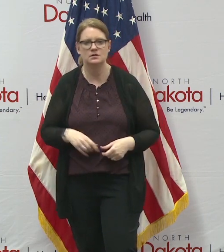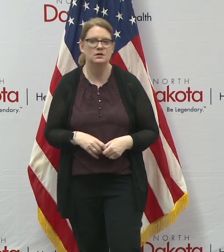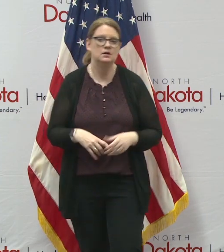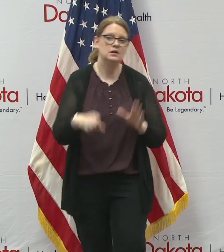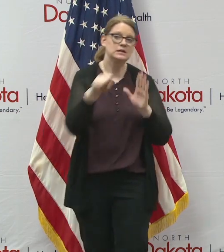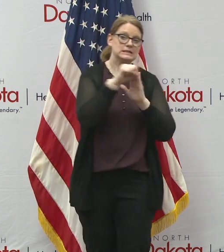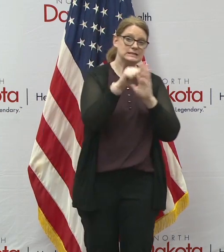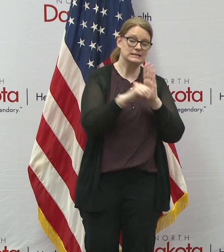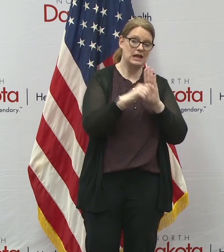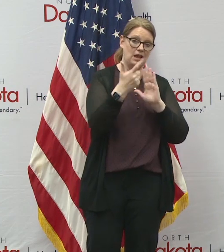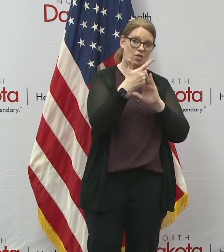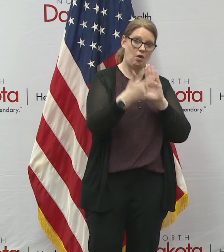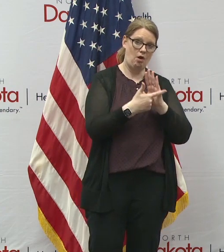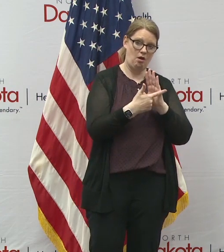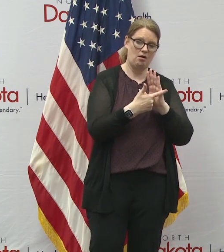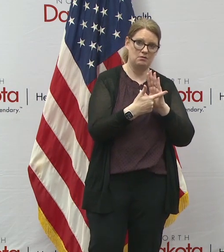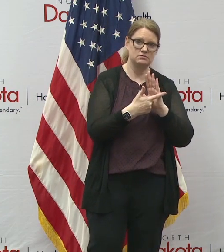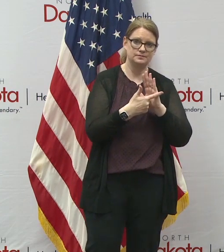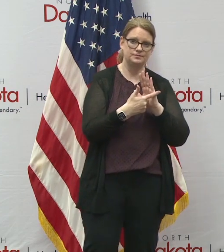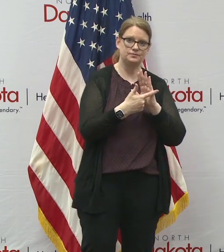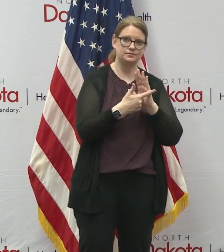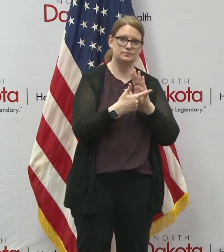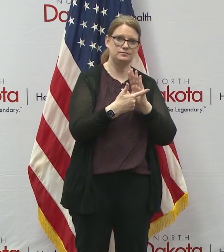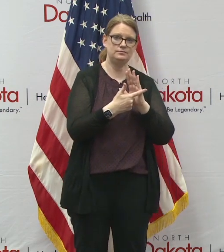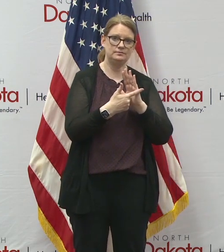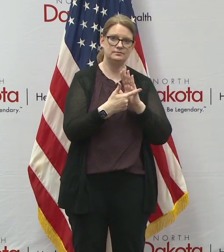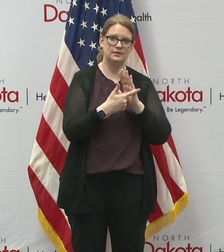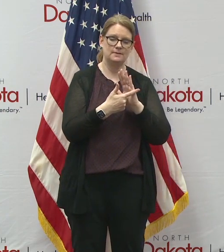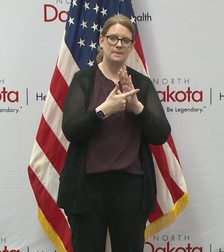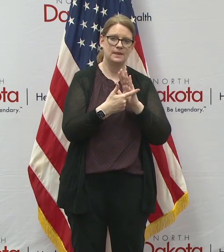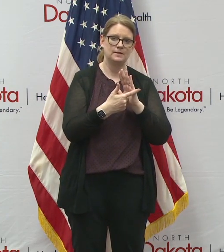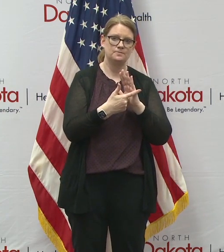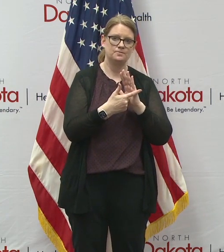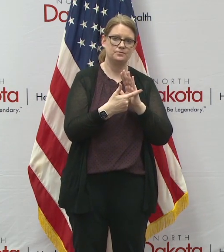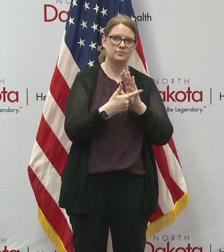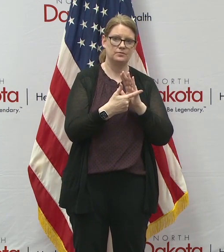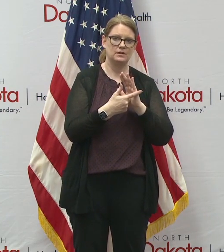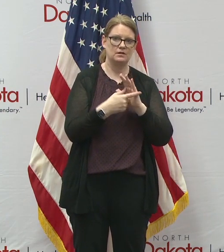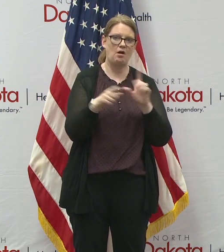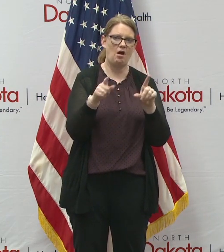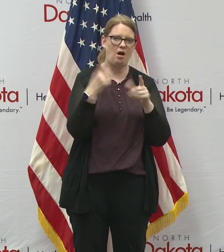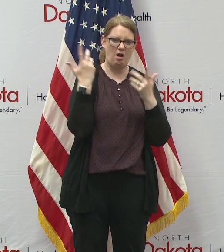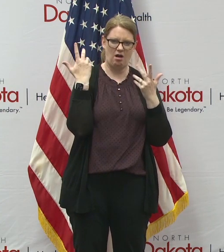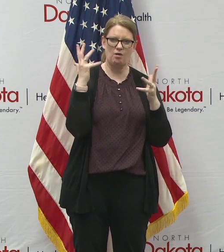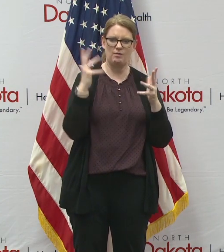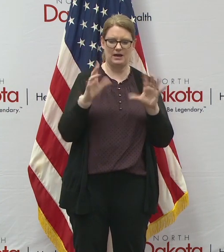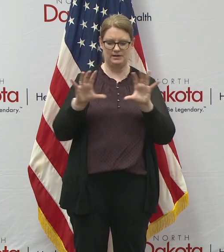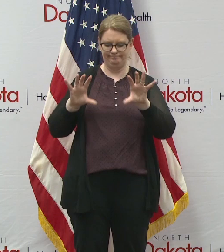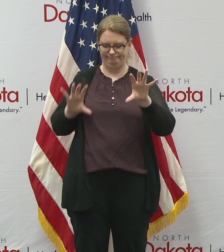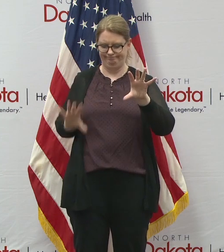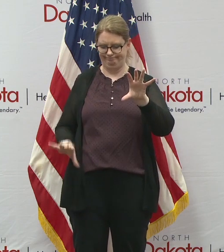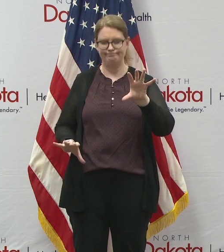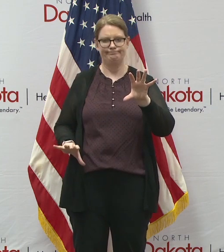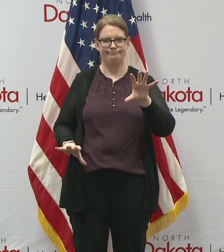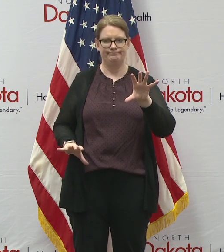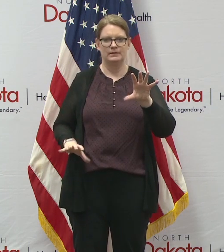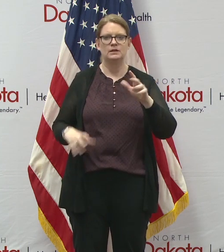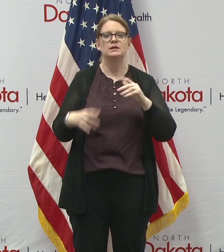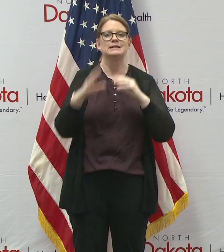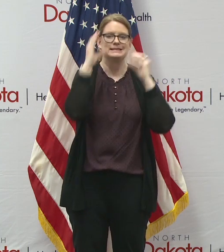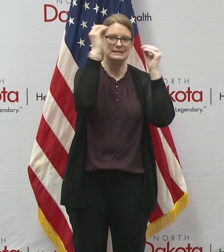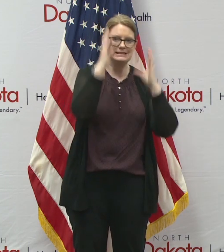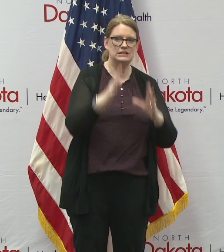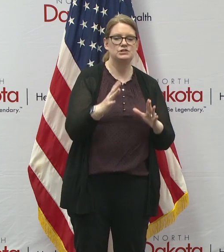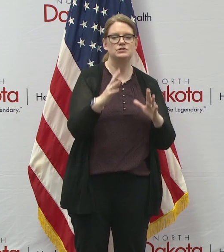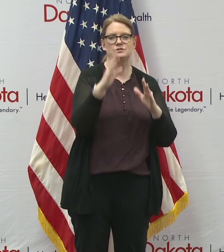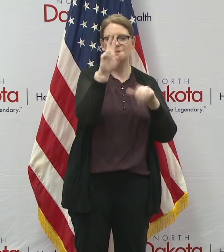state law already separates the differentiation between these two groups of people. Under current law, teachers, principals,